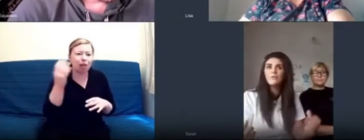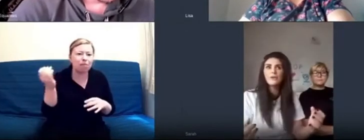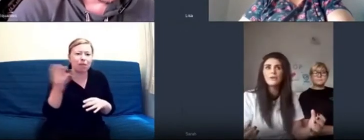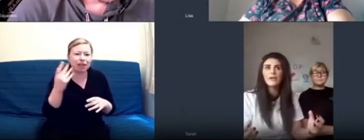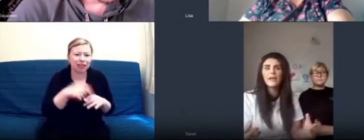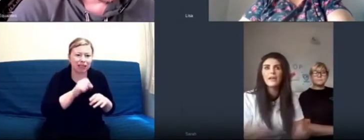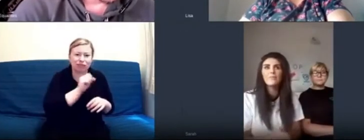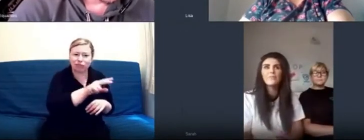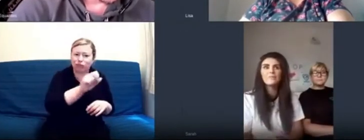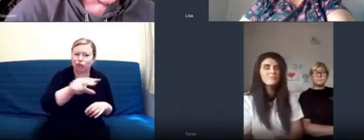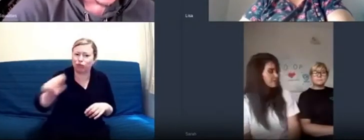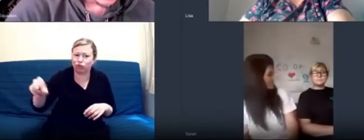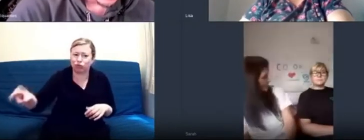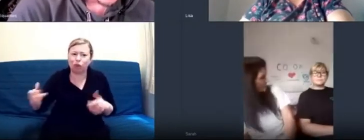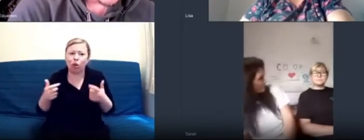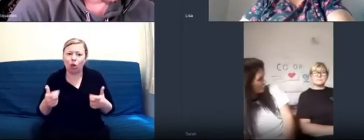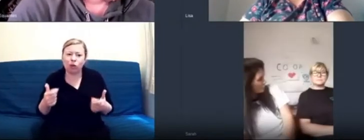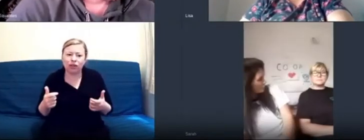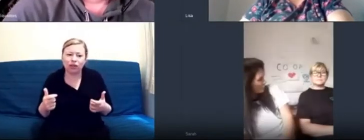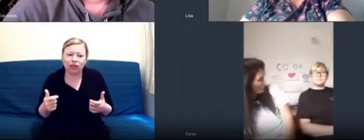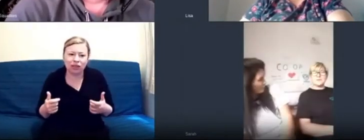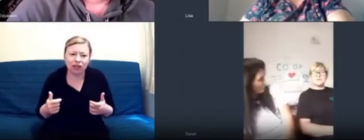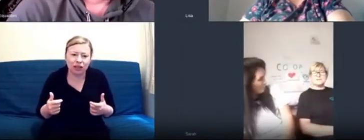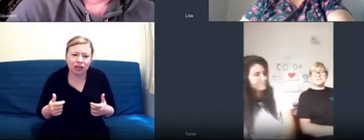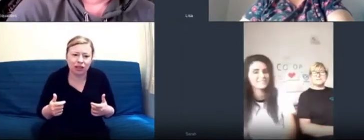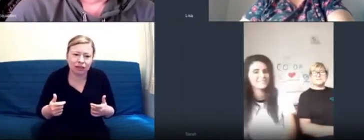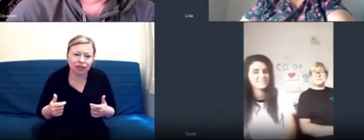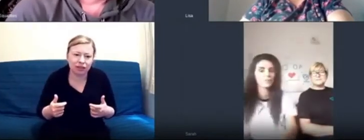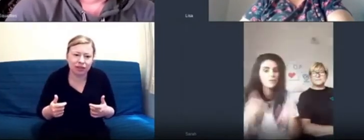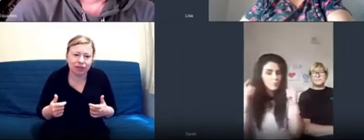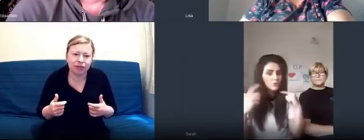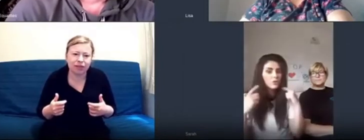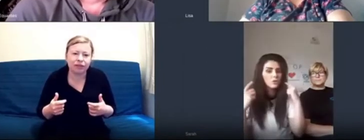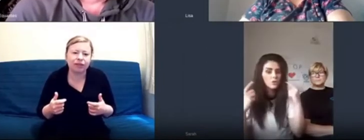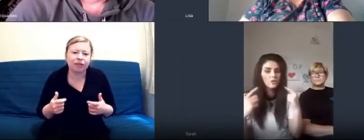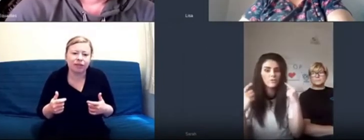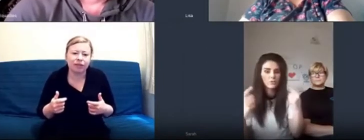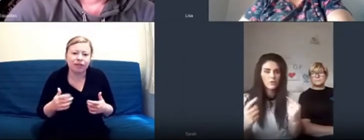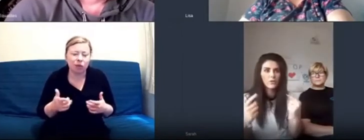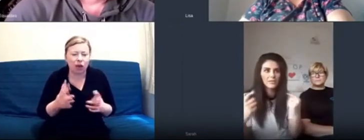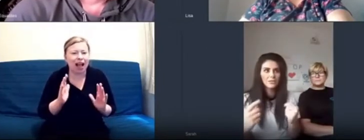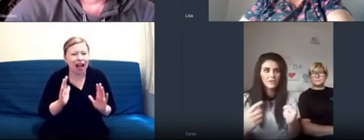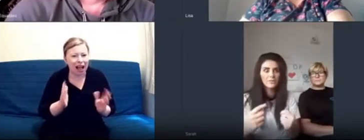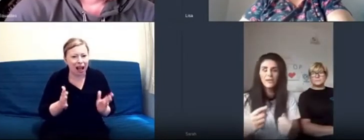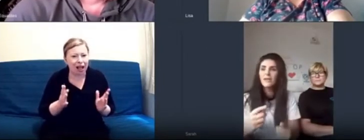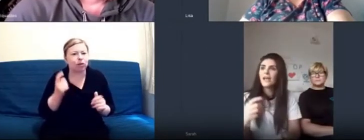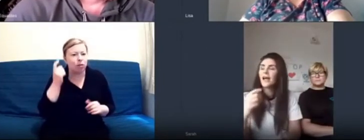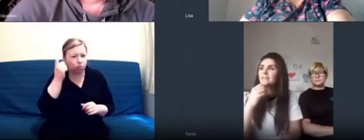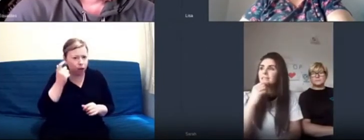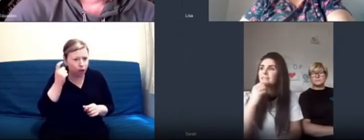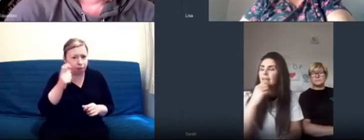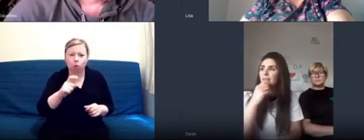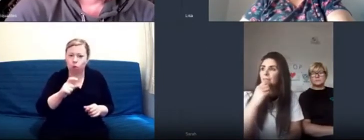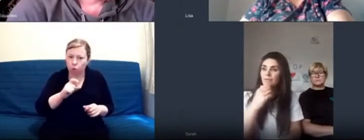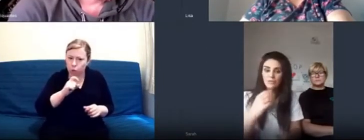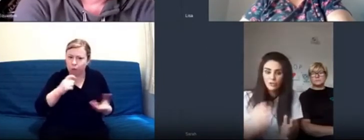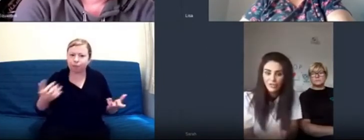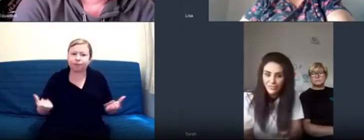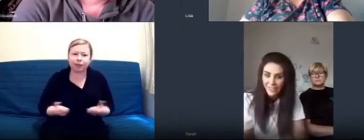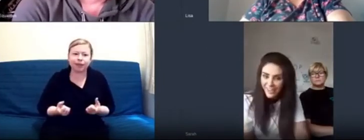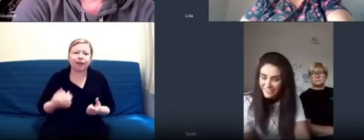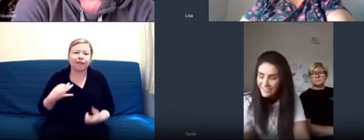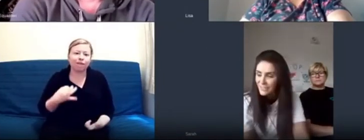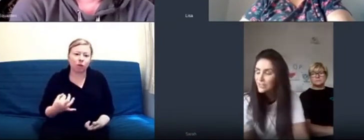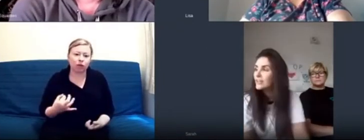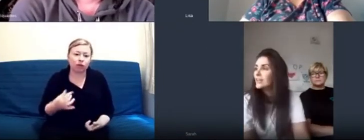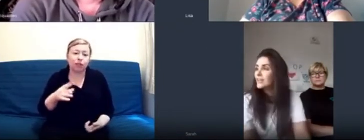it's not that we're stingy with who we have volunteering. We put a lot of thought into it. And the